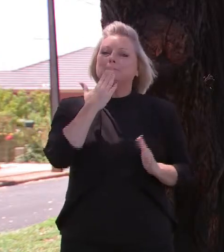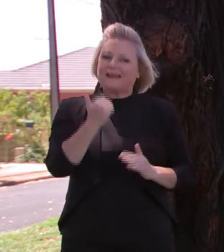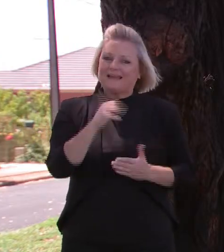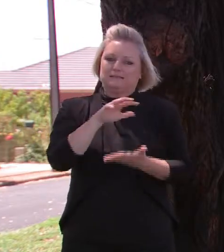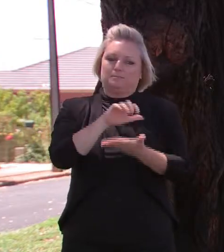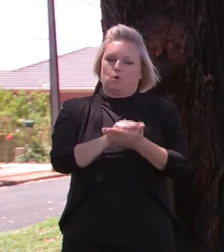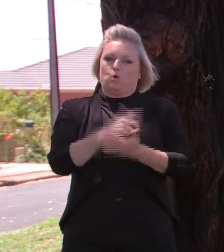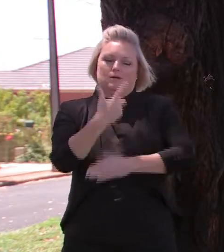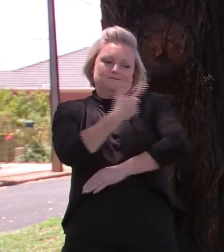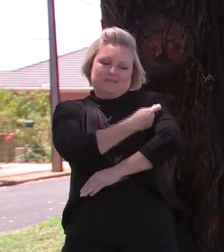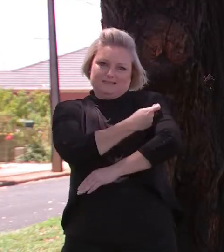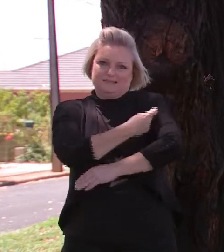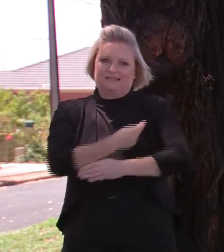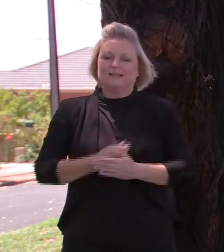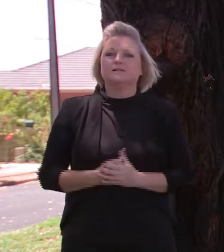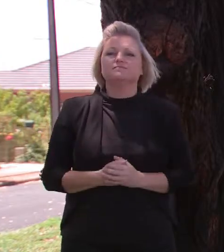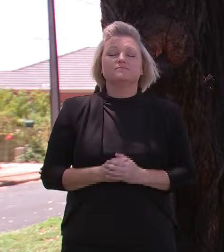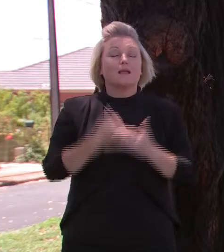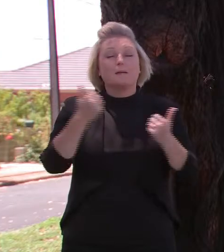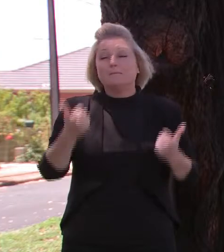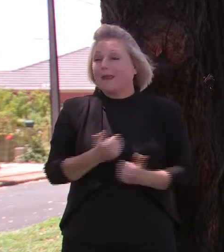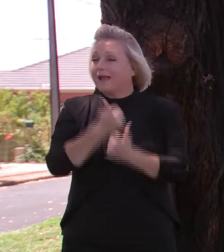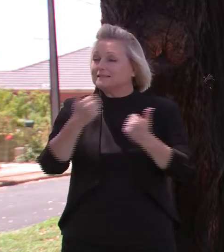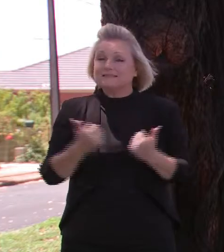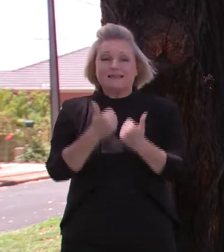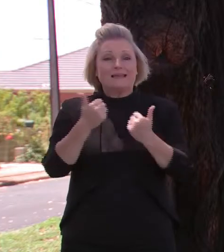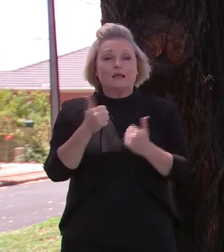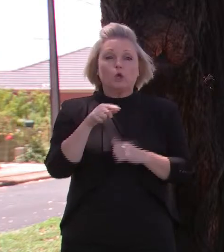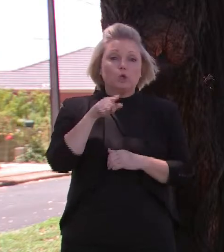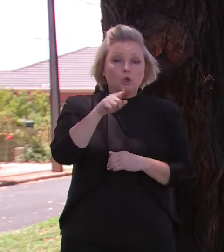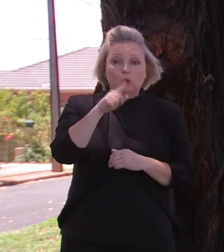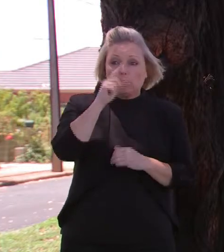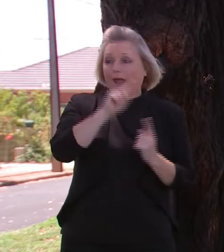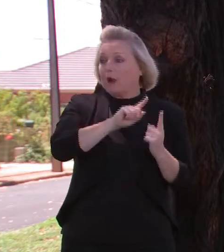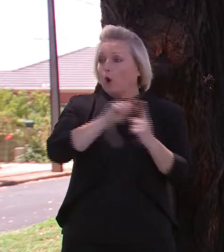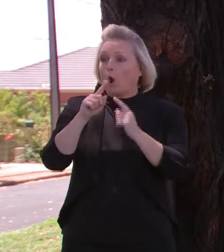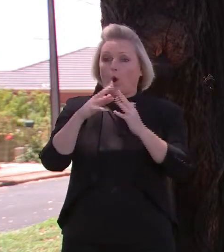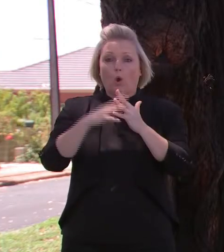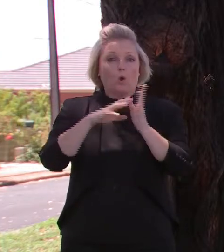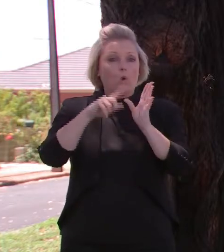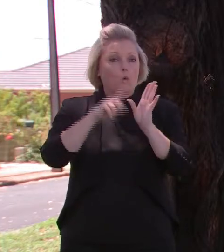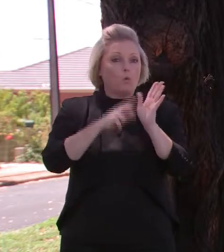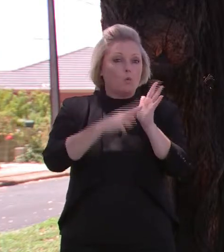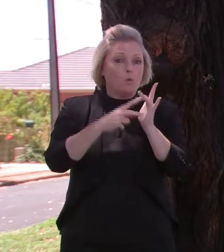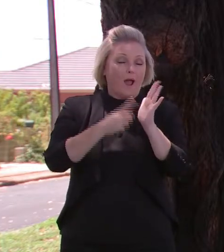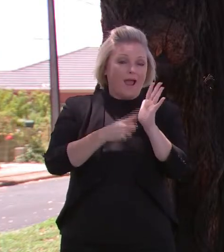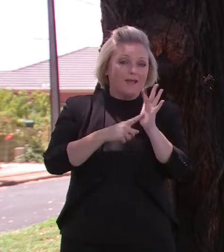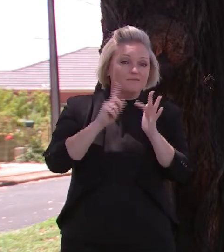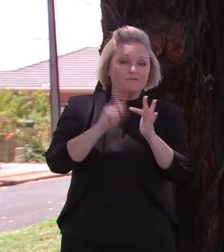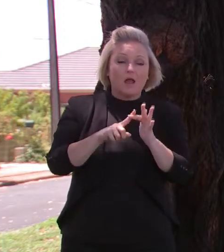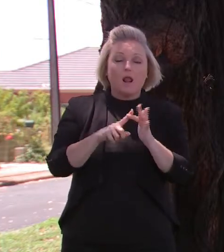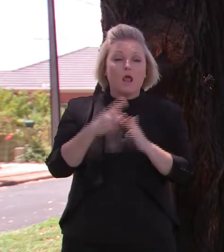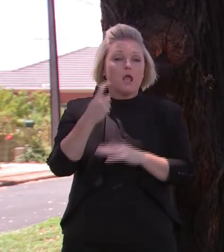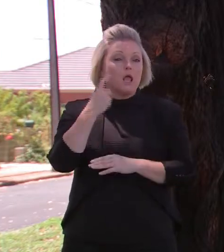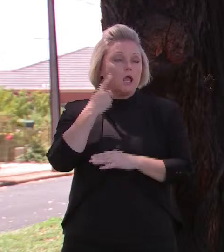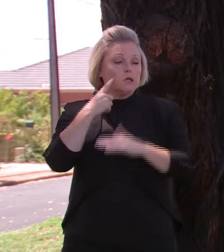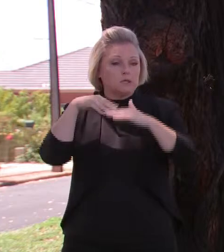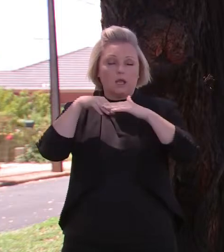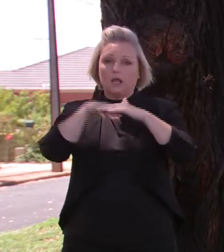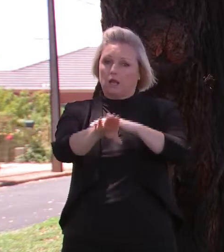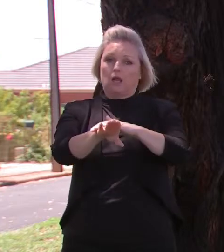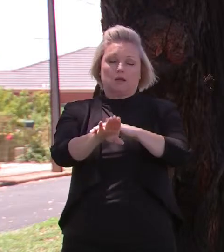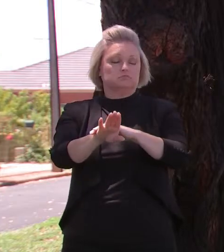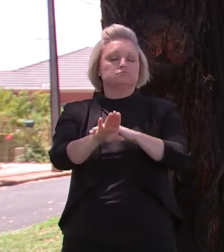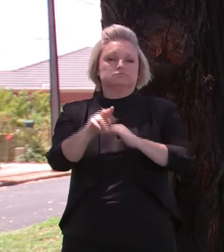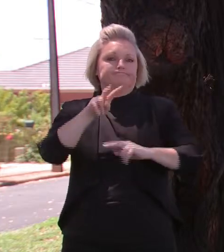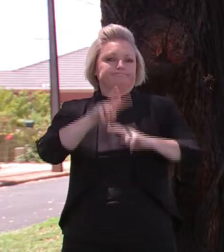There is now no excuse. There are appointments today. You can go down to Wavell, you can have that vaccination, 5 to 11-year-olds. I think